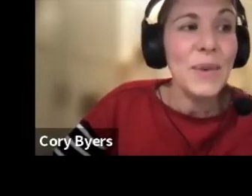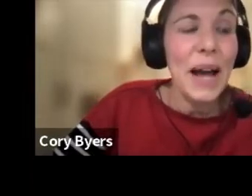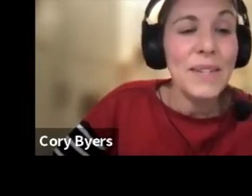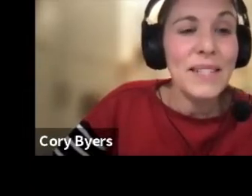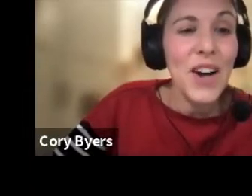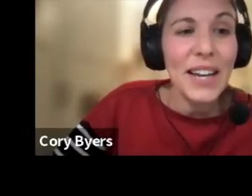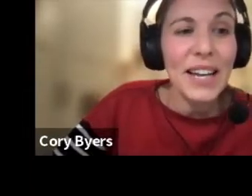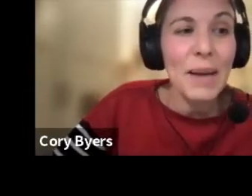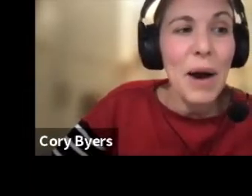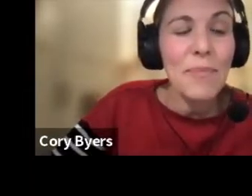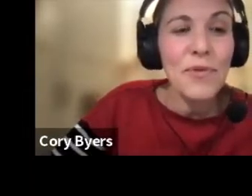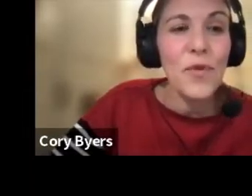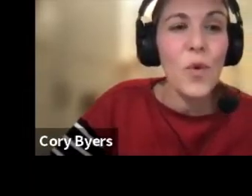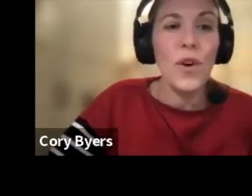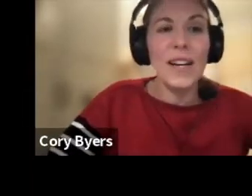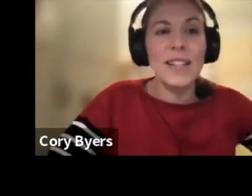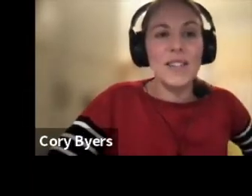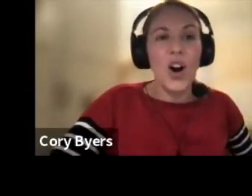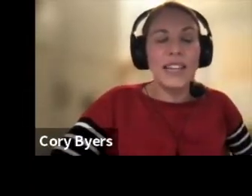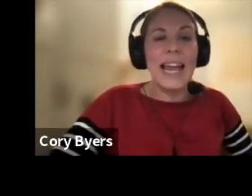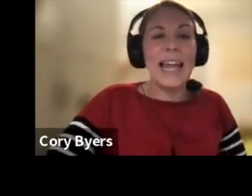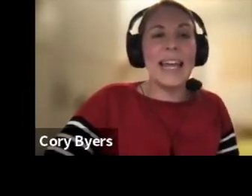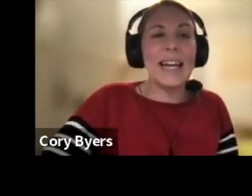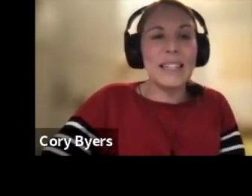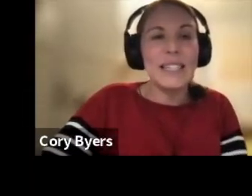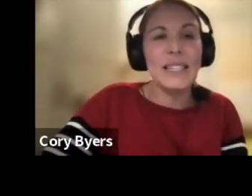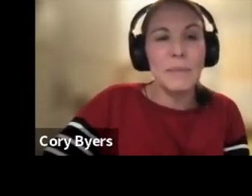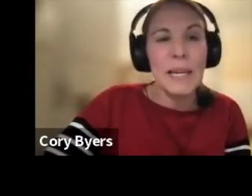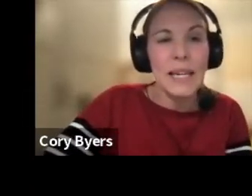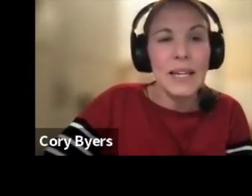And what I was talking about before is called